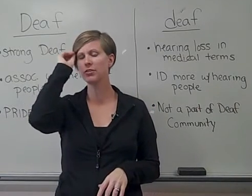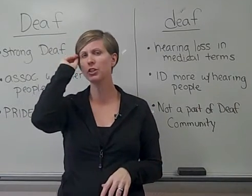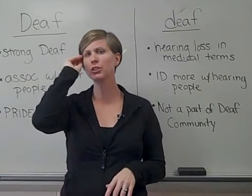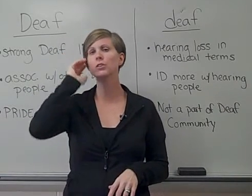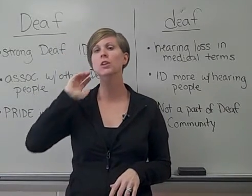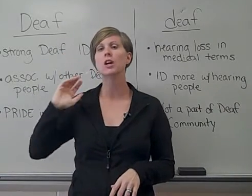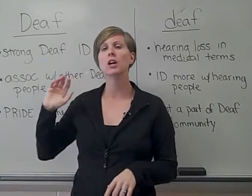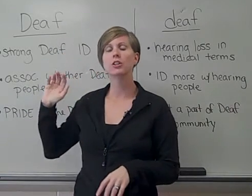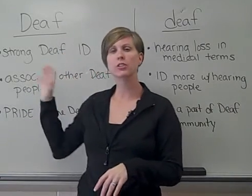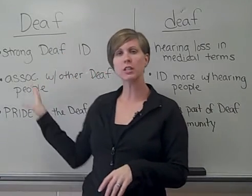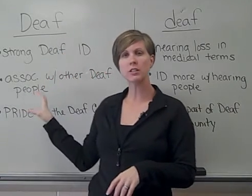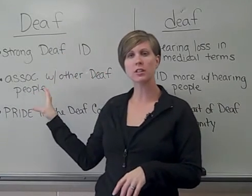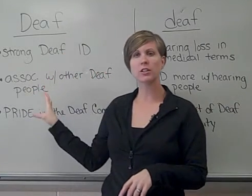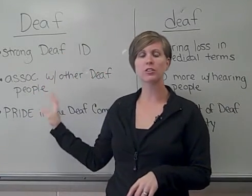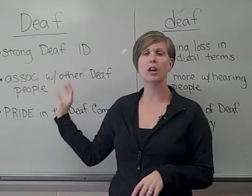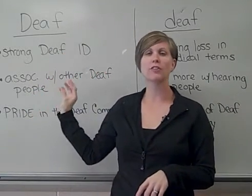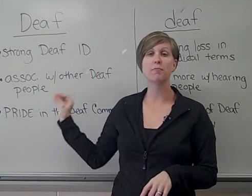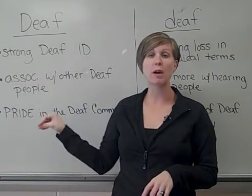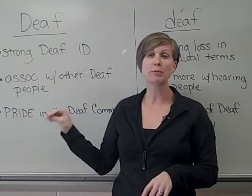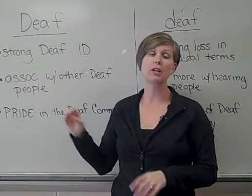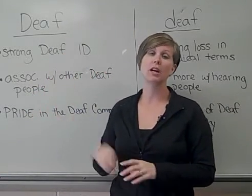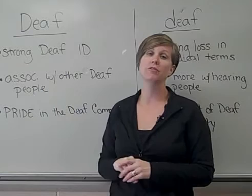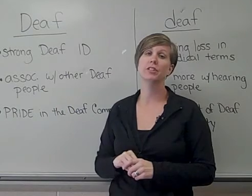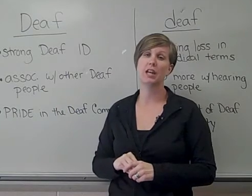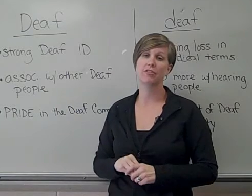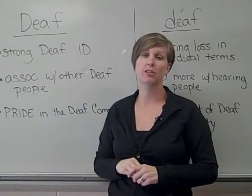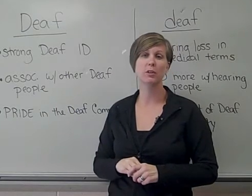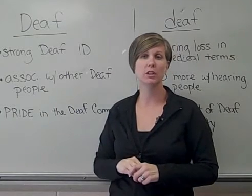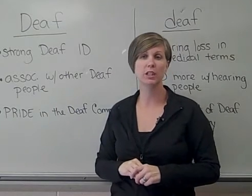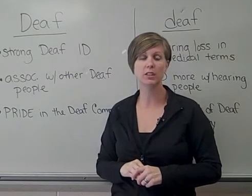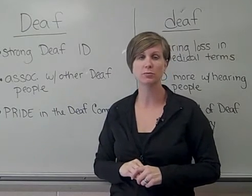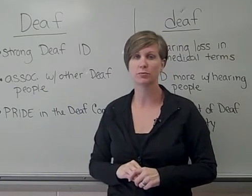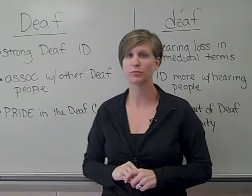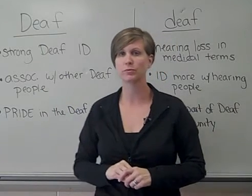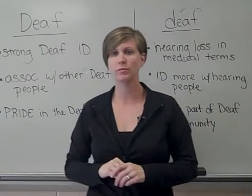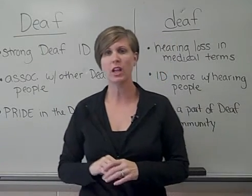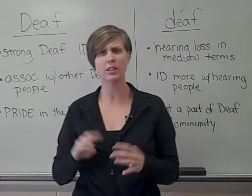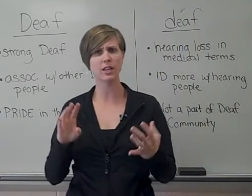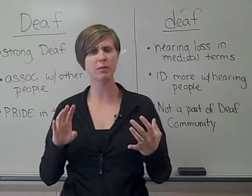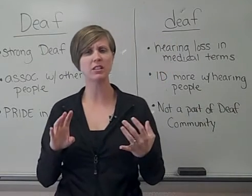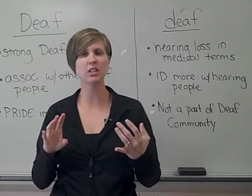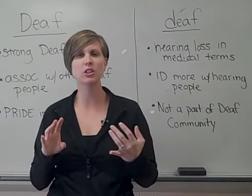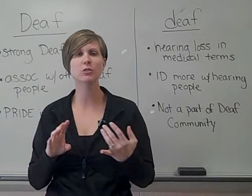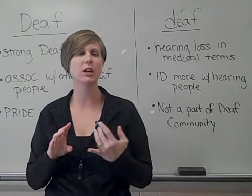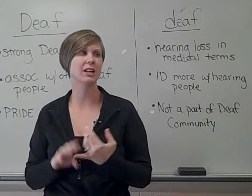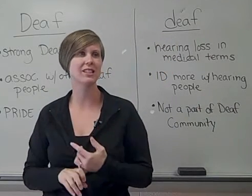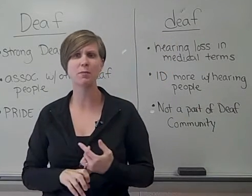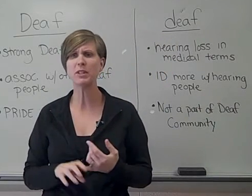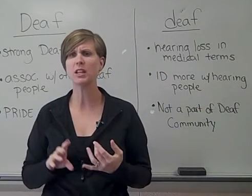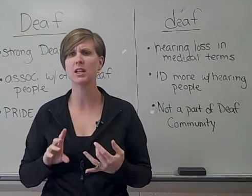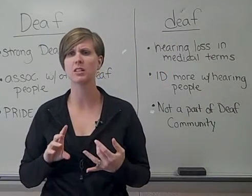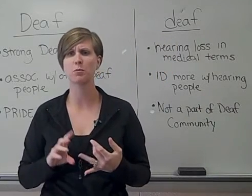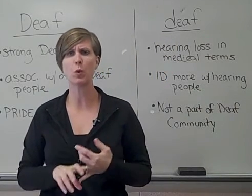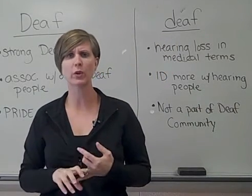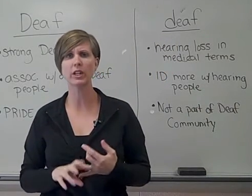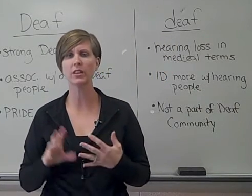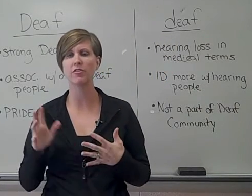If you do consider yourself a member of the deaf community, then that means that you are accepting and supporting the